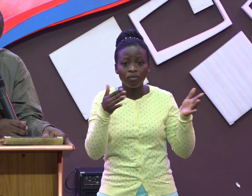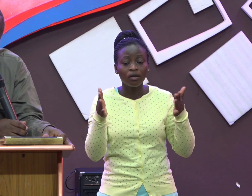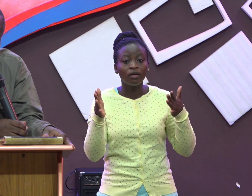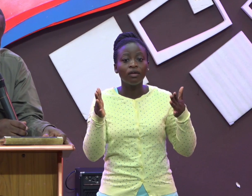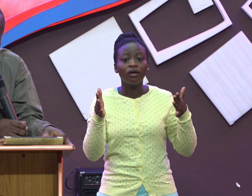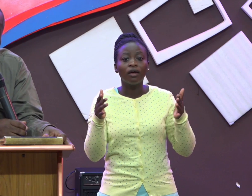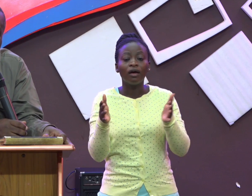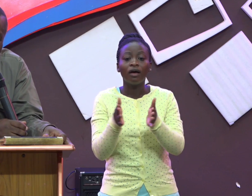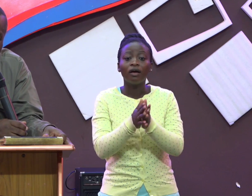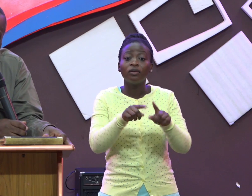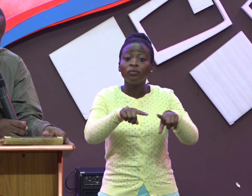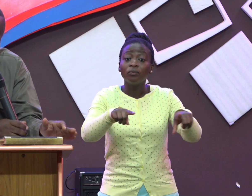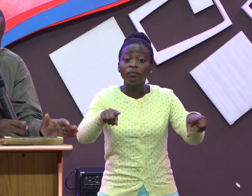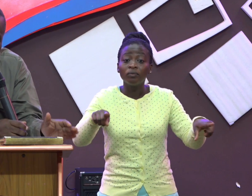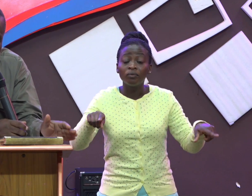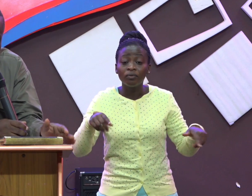needs joy.